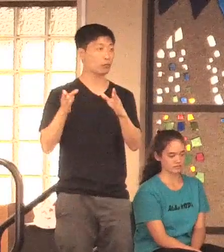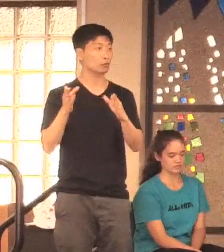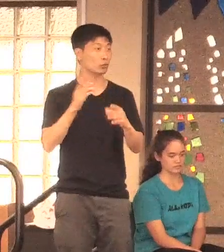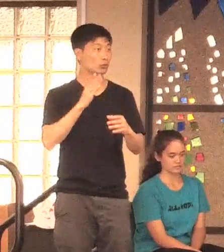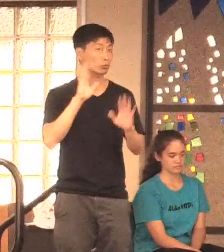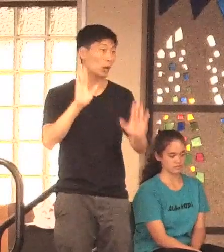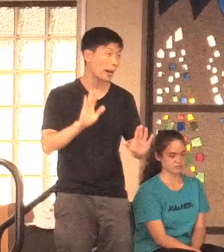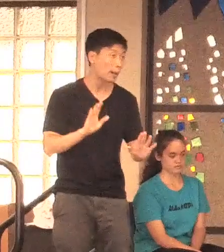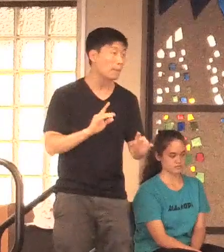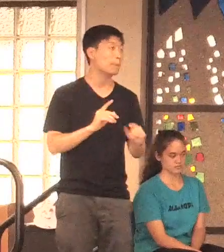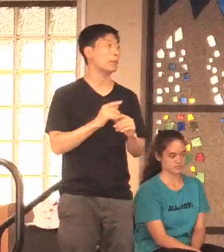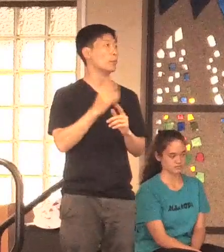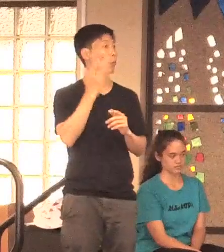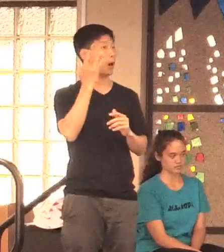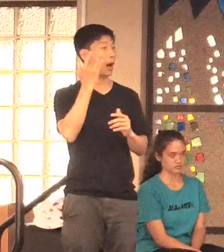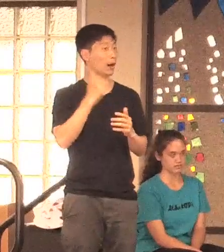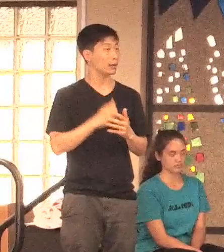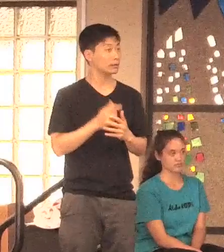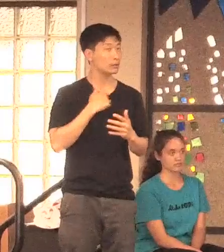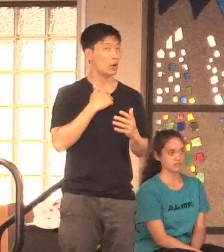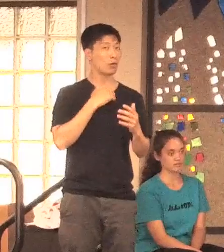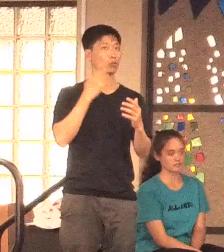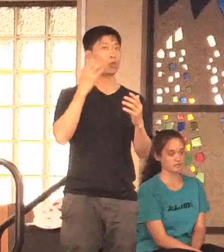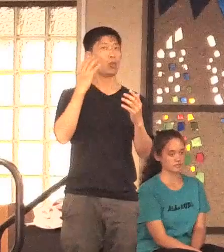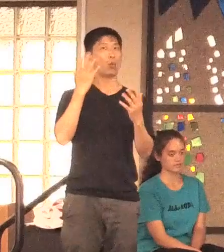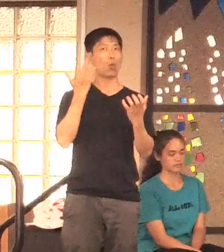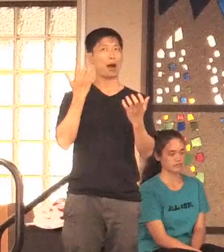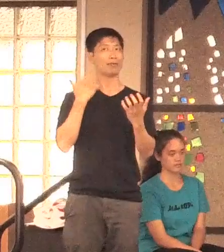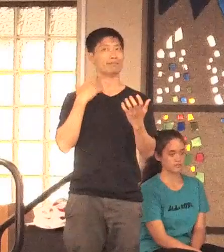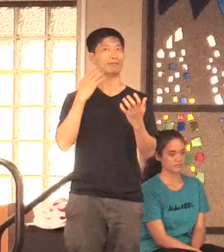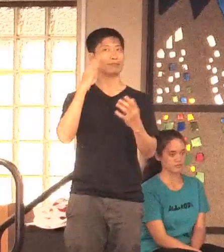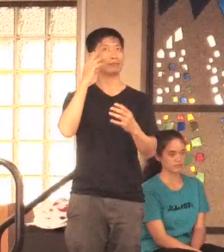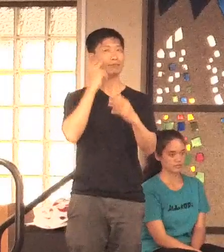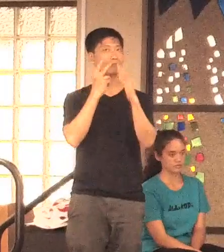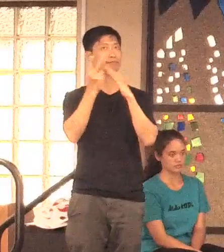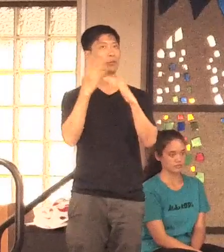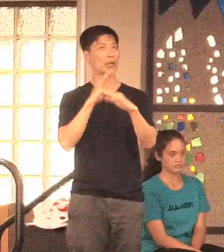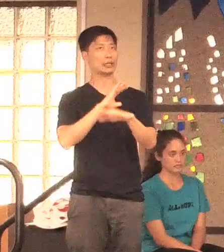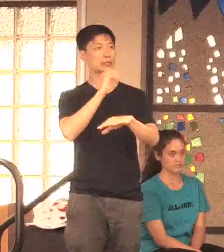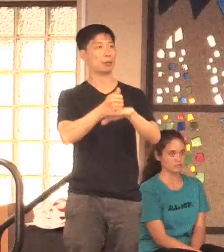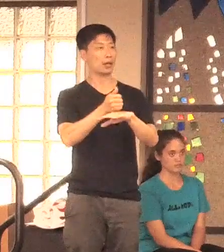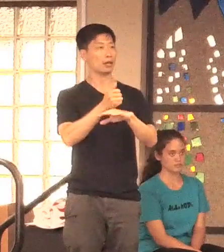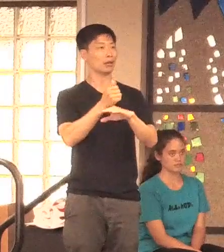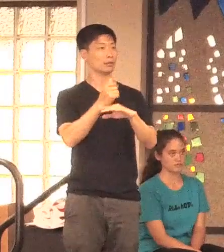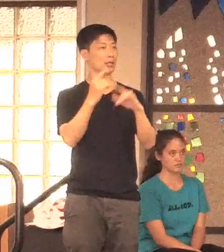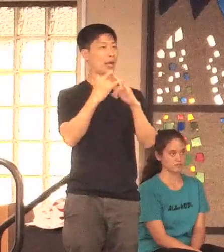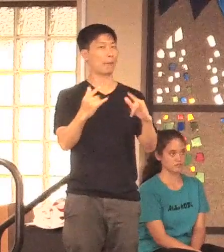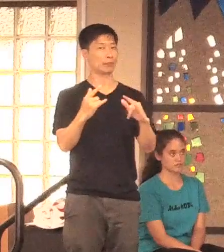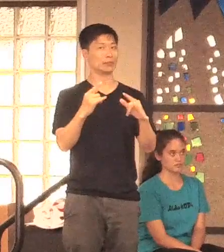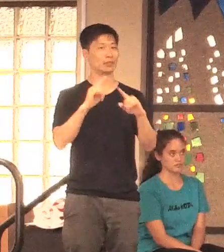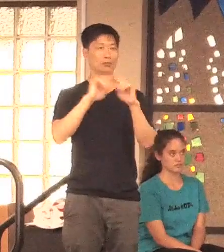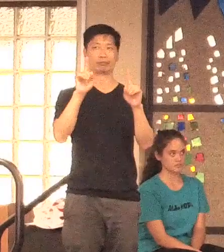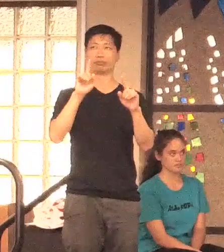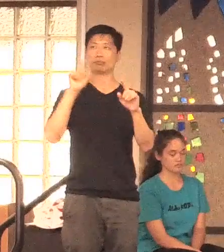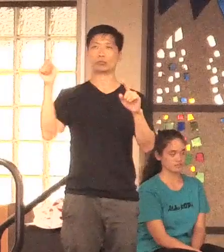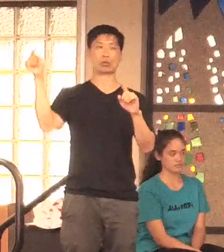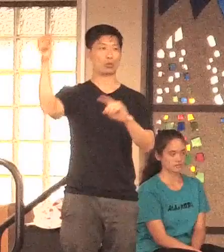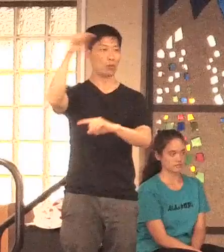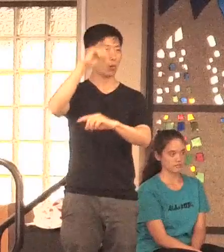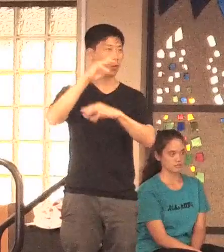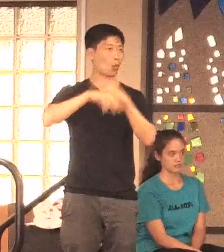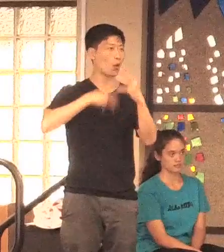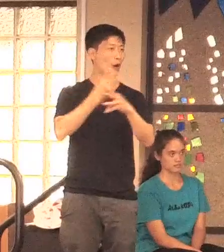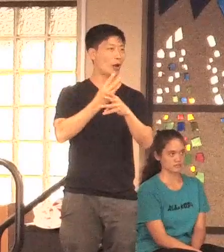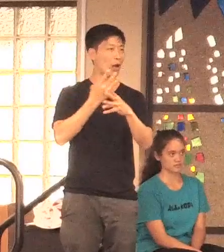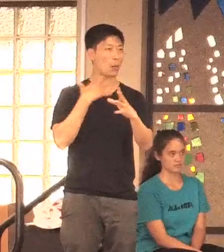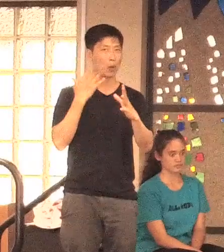great because I'm hoping to set up camps in different parts of the world and kind of, you know,